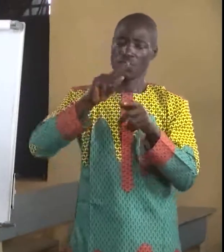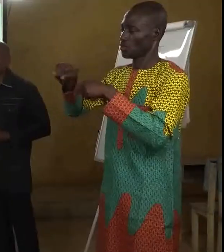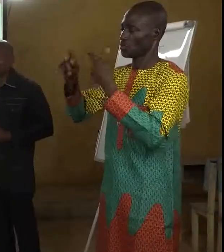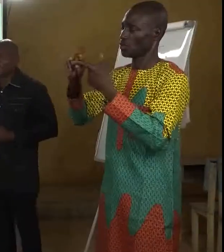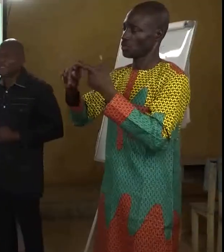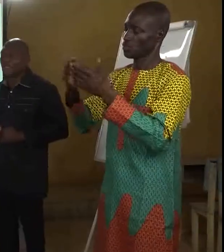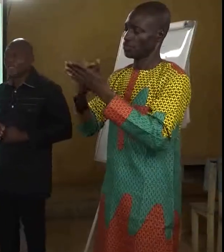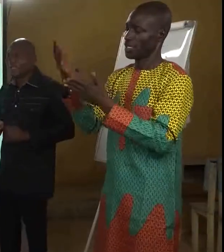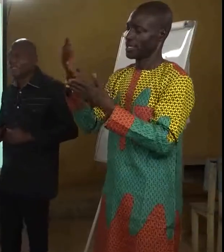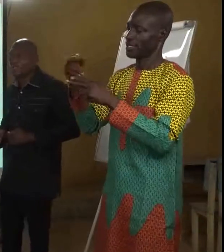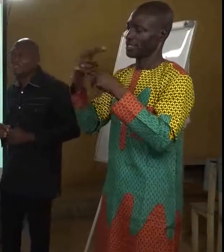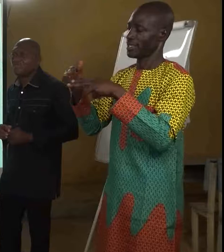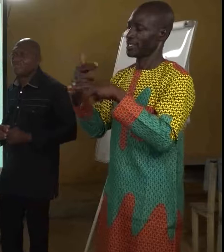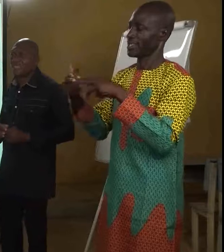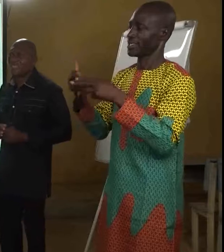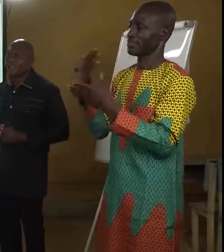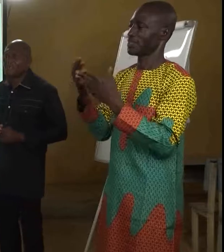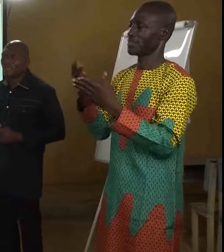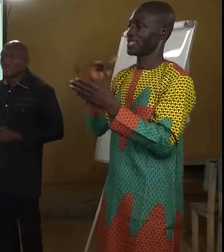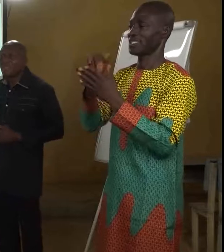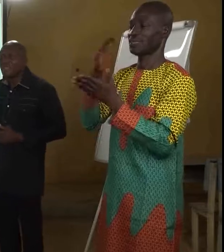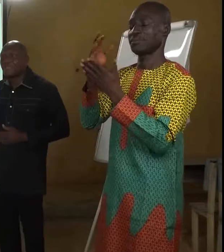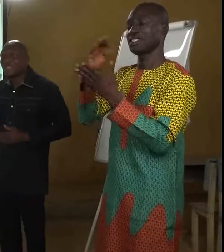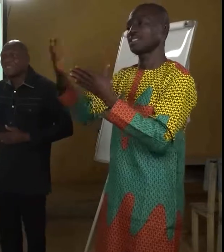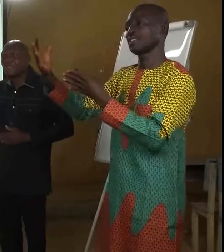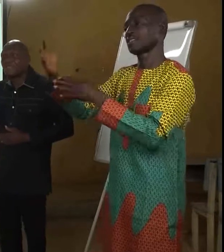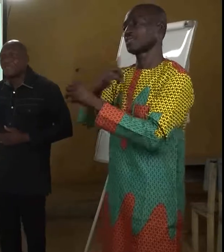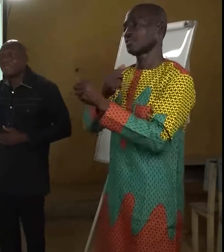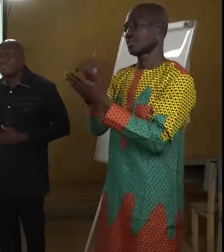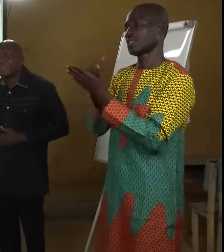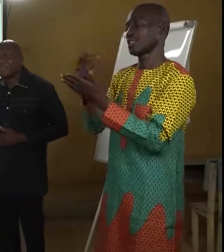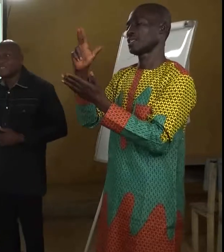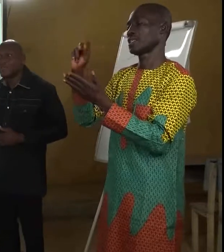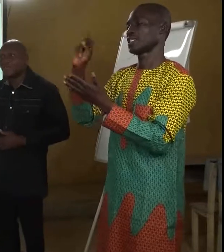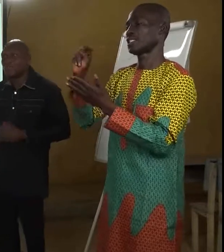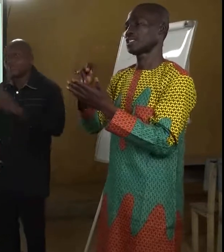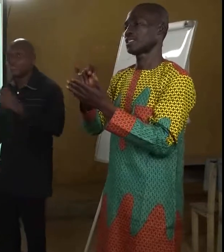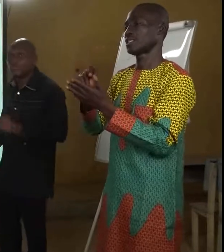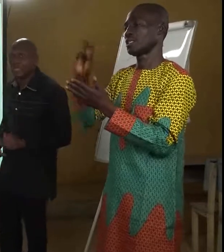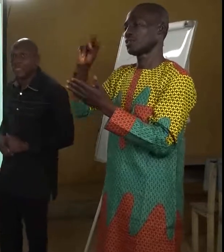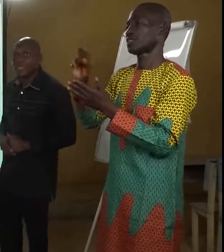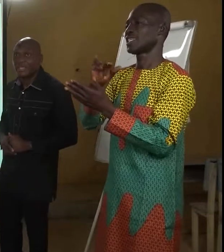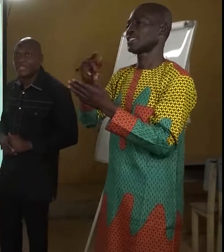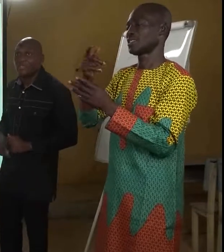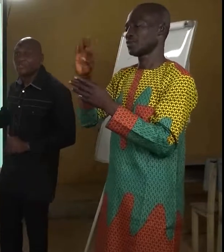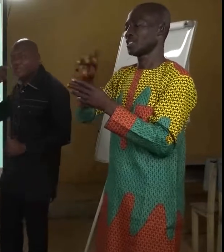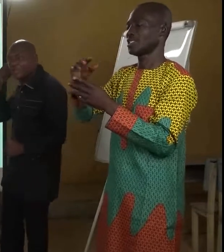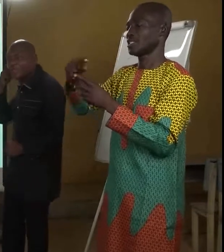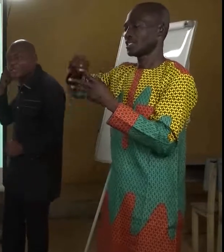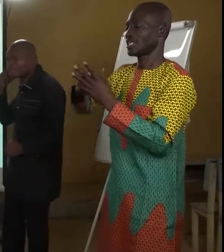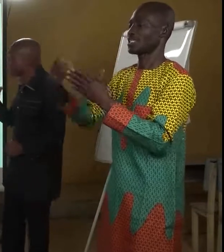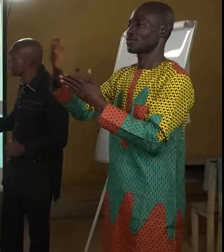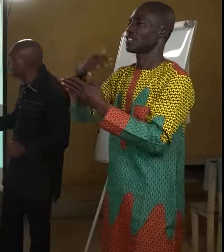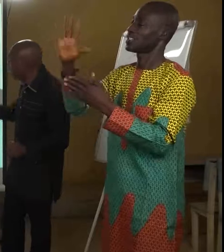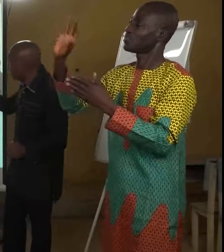you go to purchase a crate of egg. Then he was receiving 30,000. By the time he started receiving 50,000-60,000, he started buying two crates of egg. So